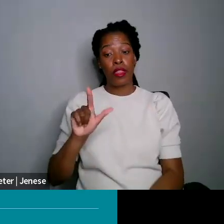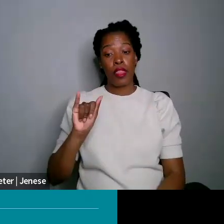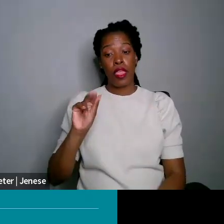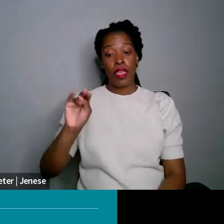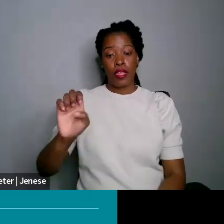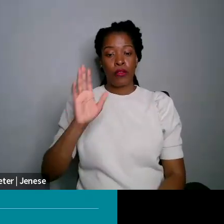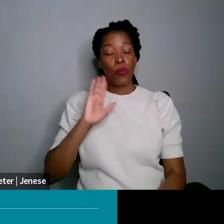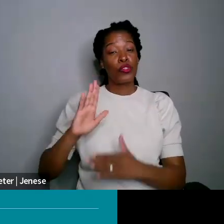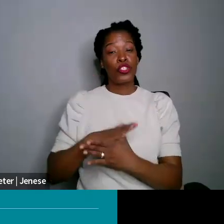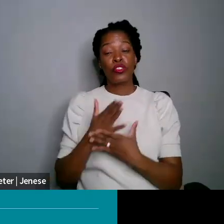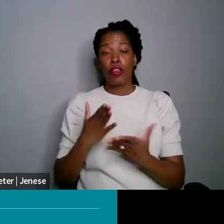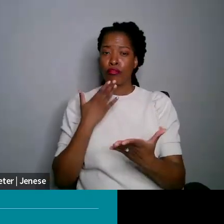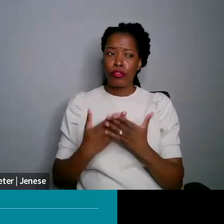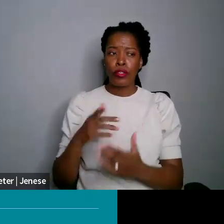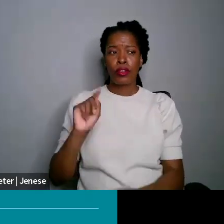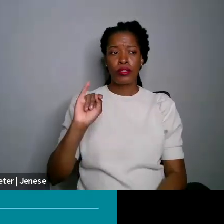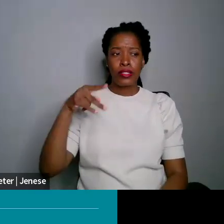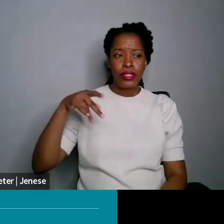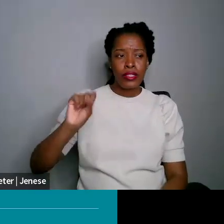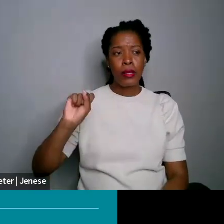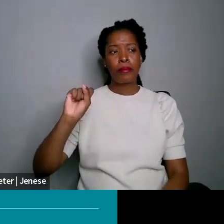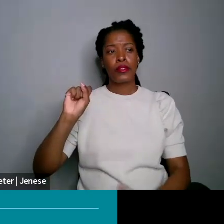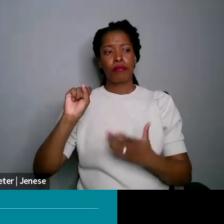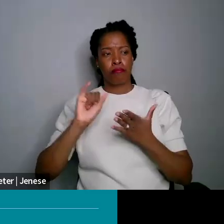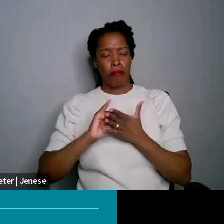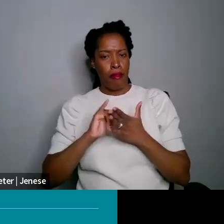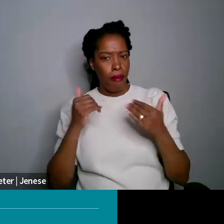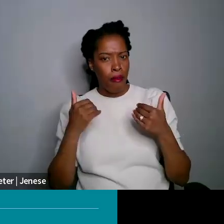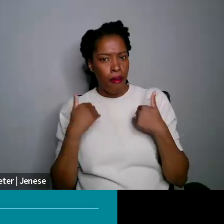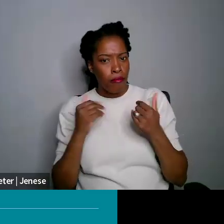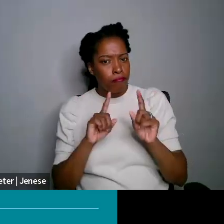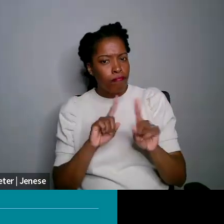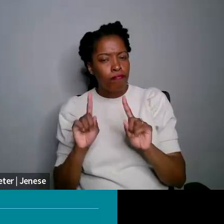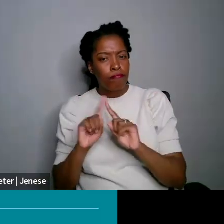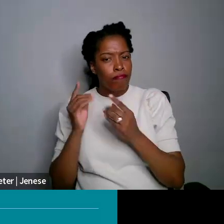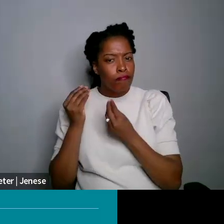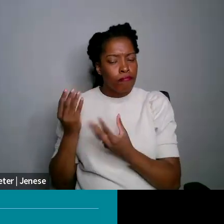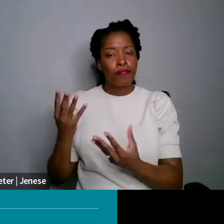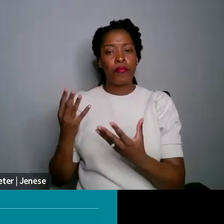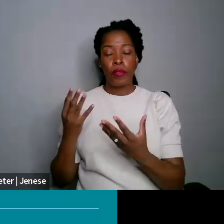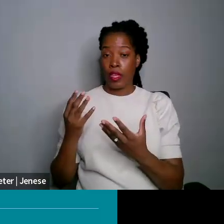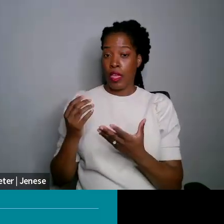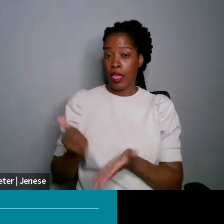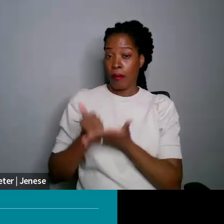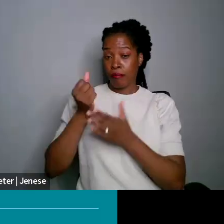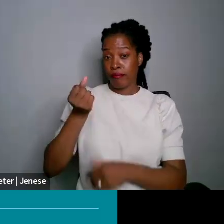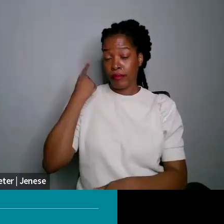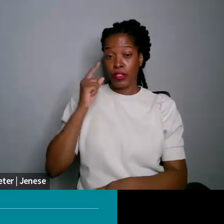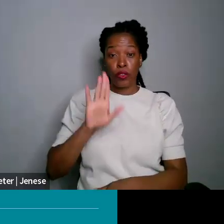content that really connects, understand your audience, and build an authentic online presence without breaking the